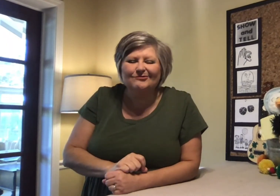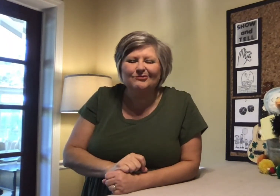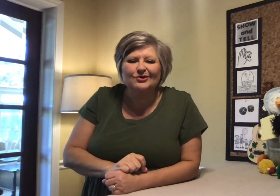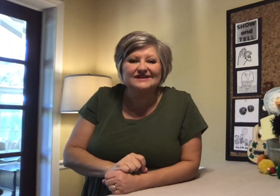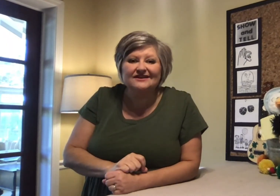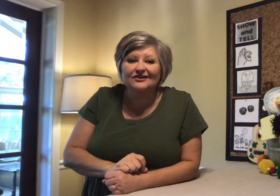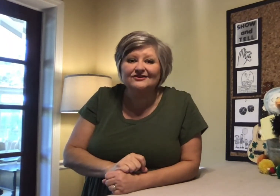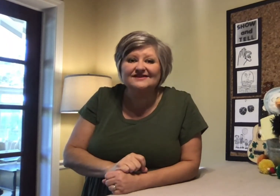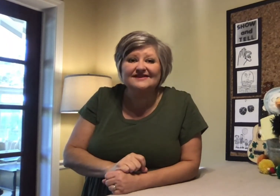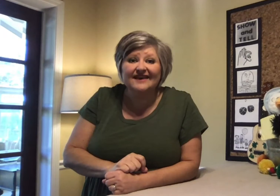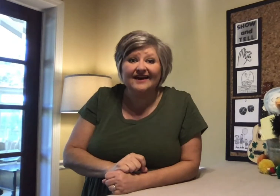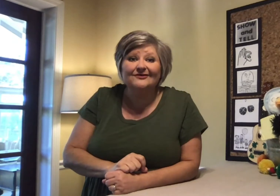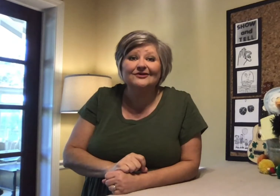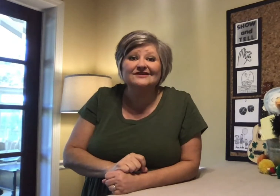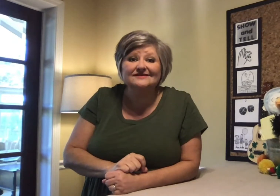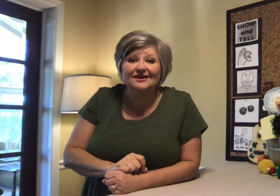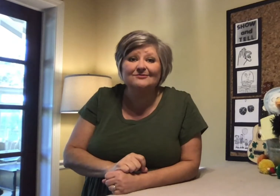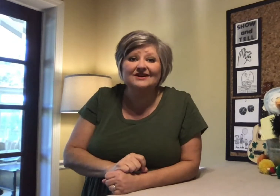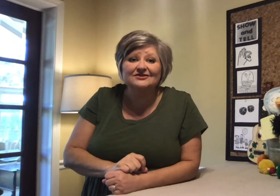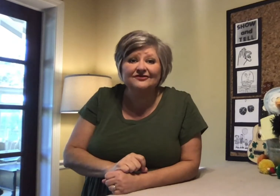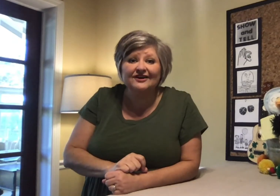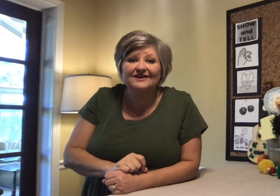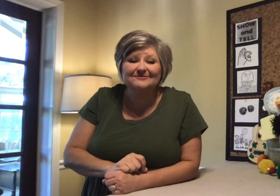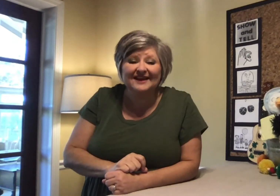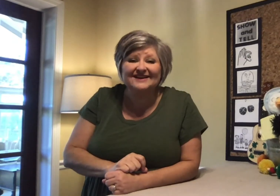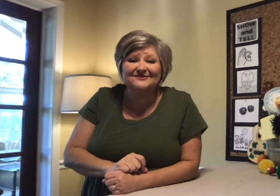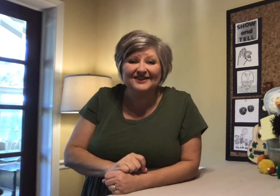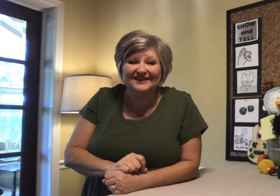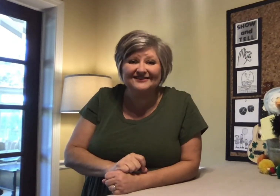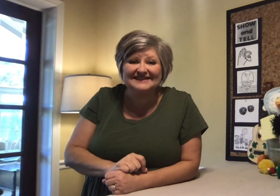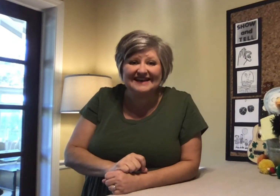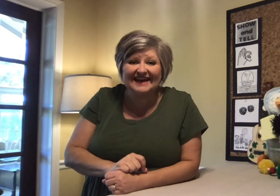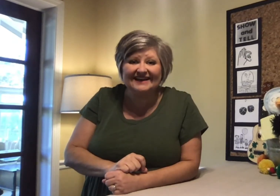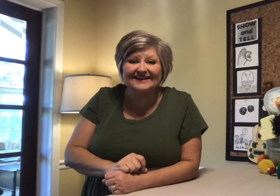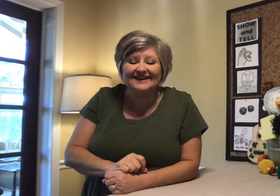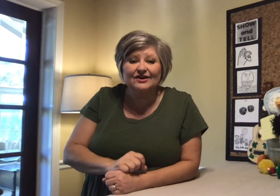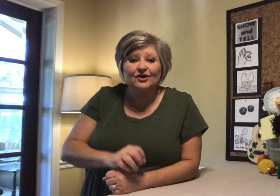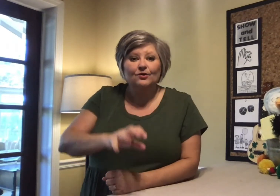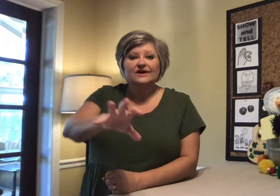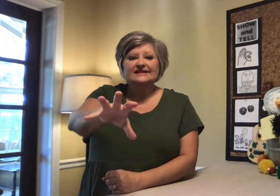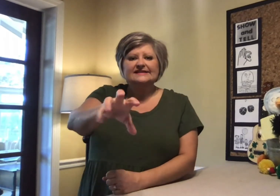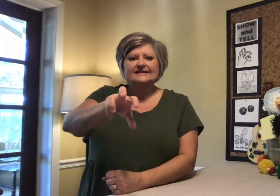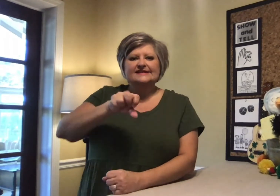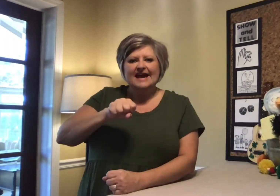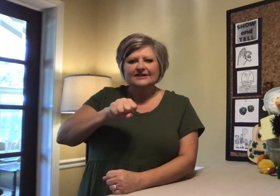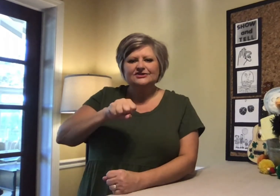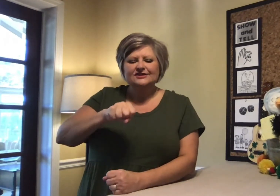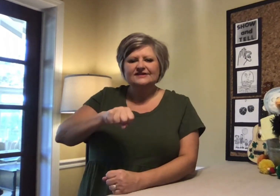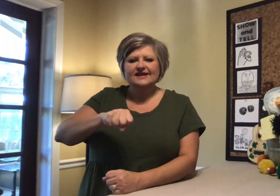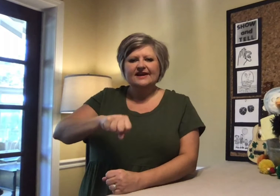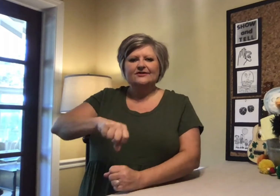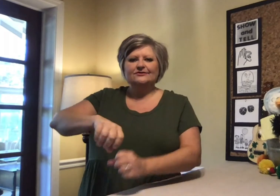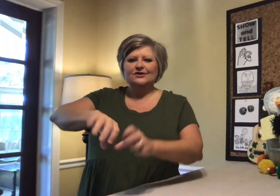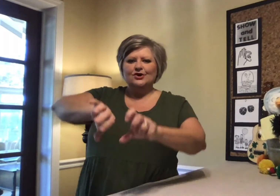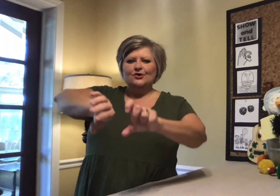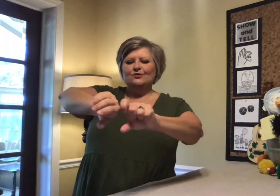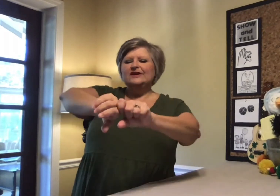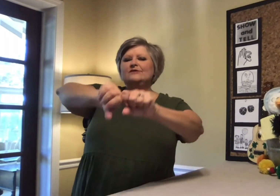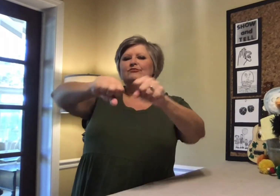Boys and girls, that was so much fun playing with you today. We snatched the sound, we